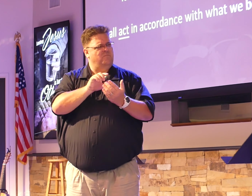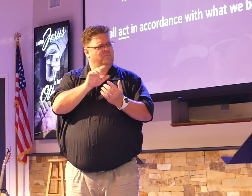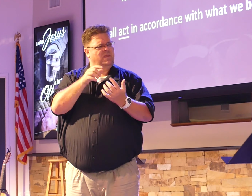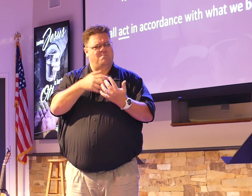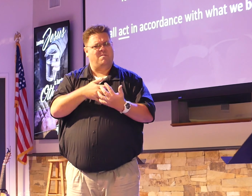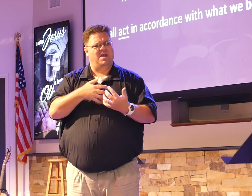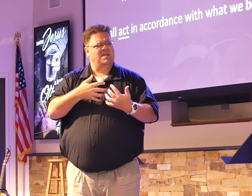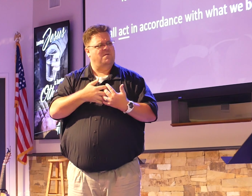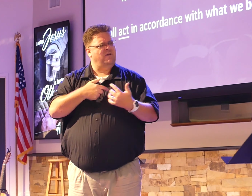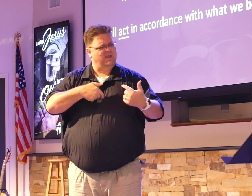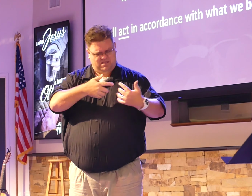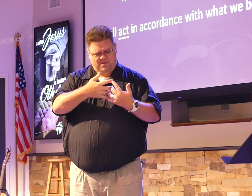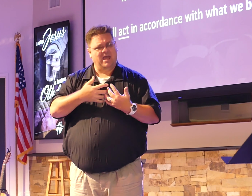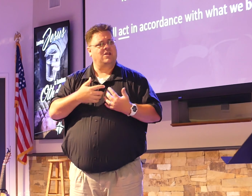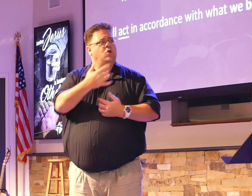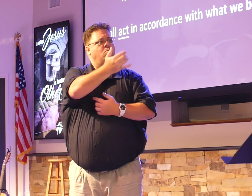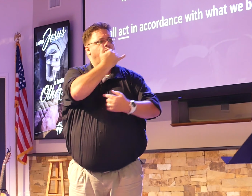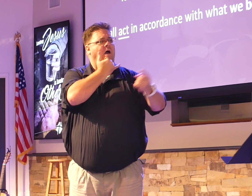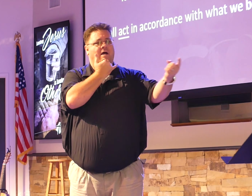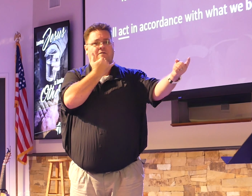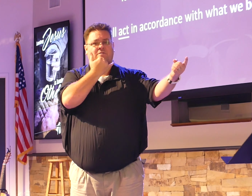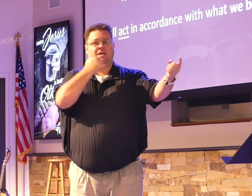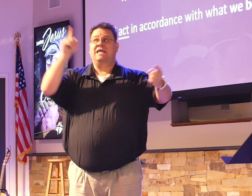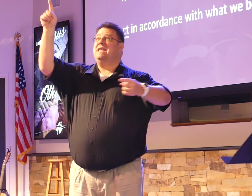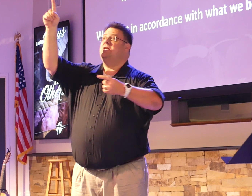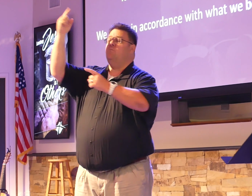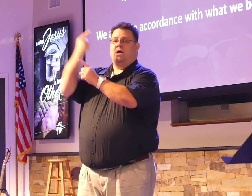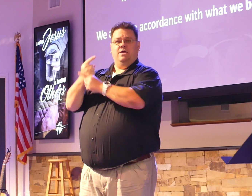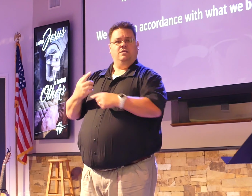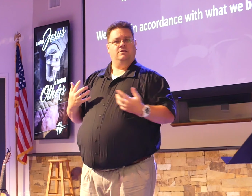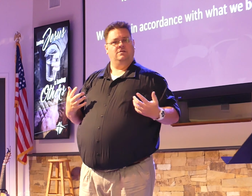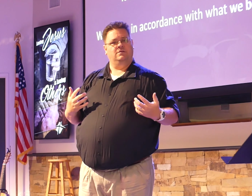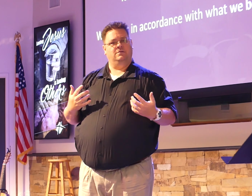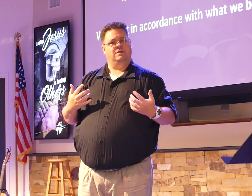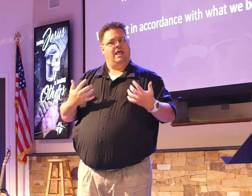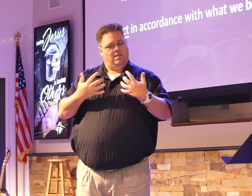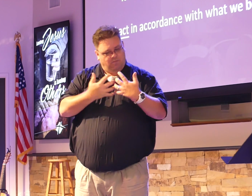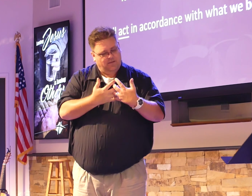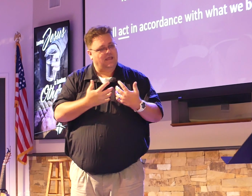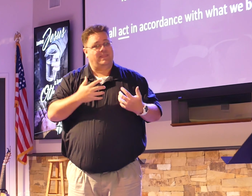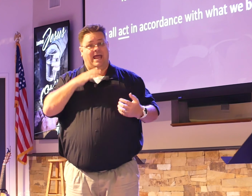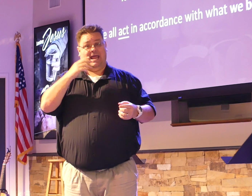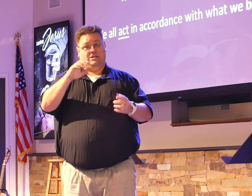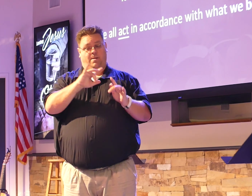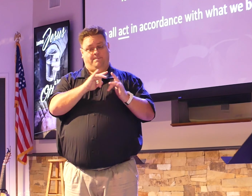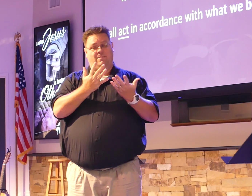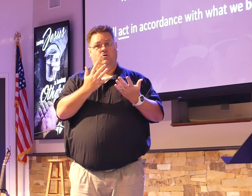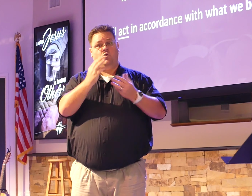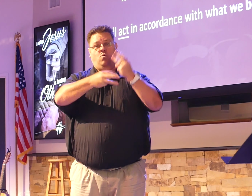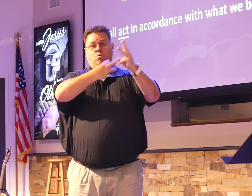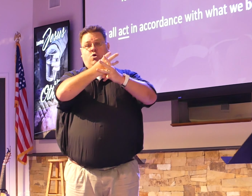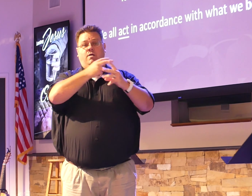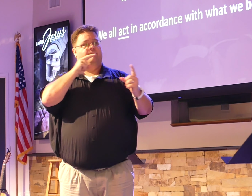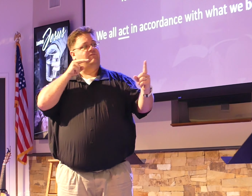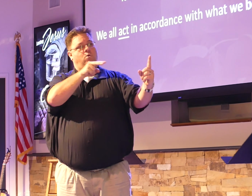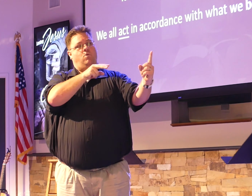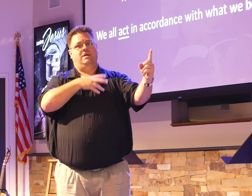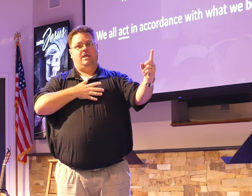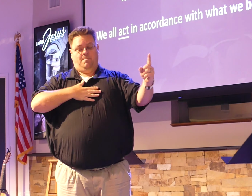They're wrong and God is right. That's a biblical worldview. This is our final authority. We look at